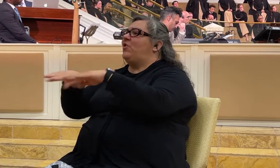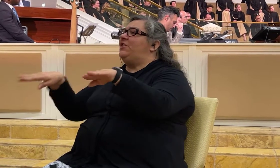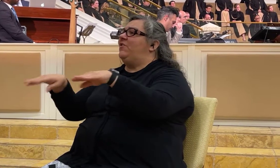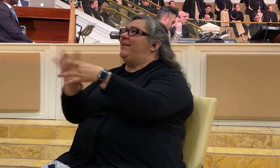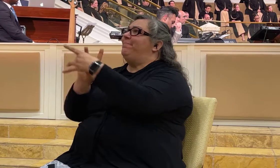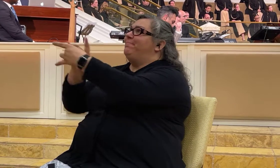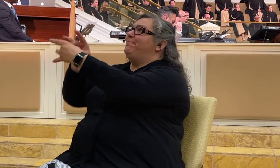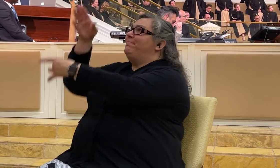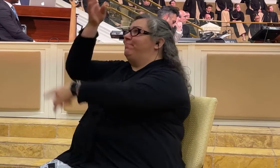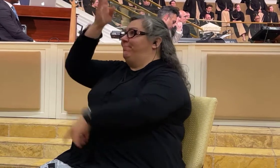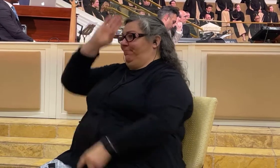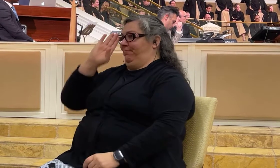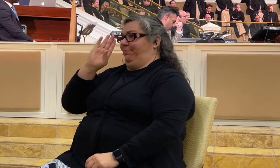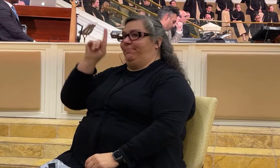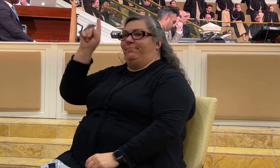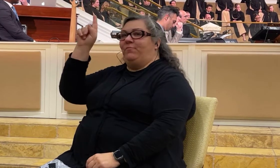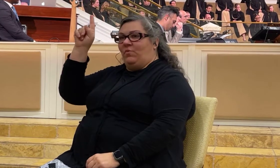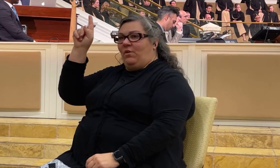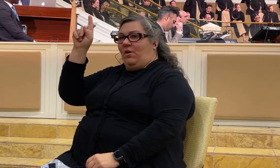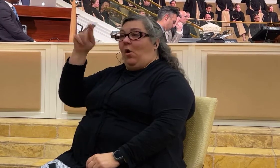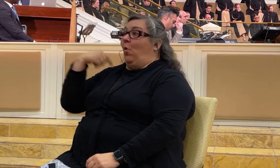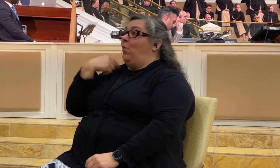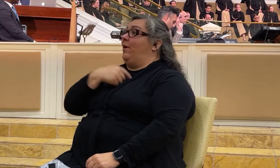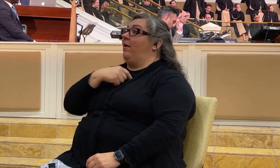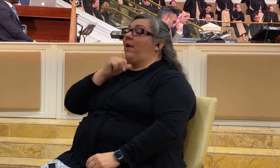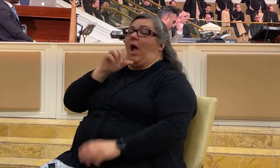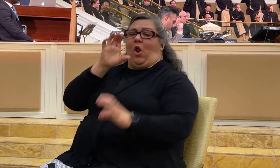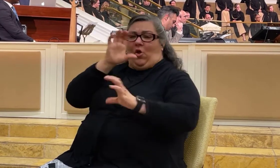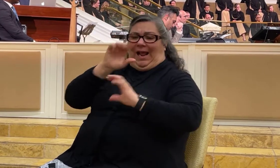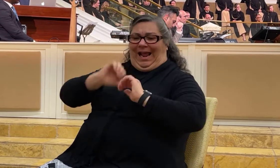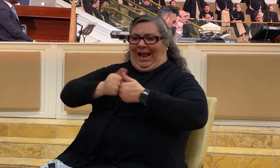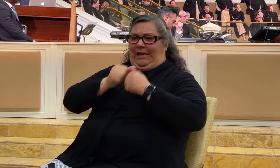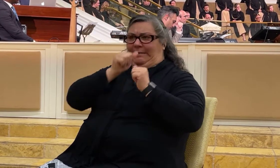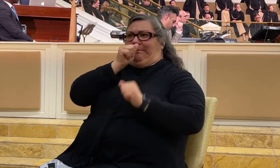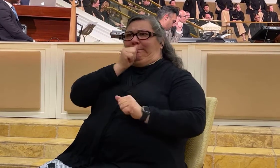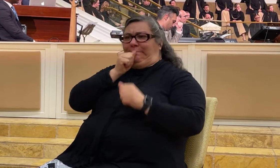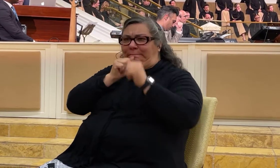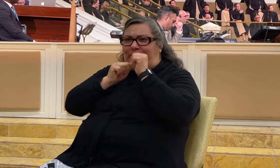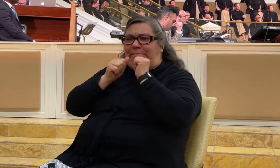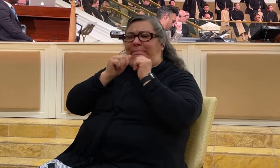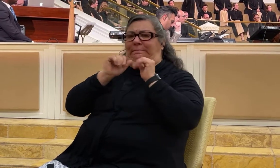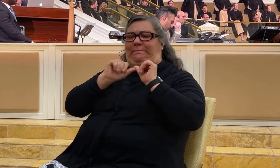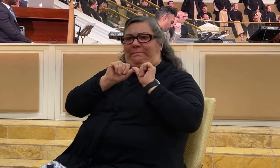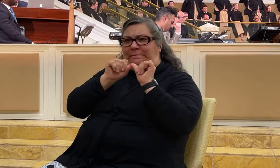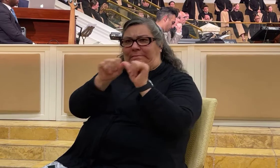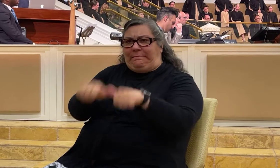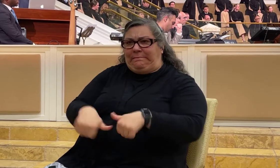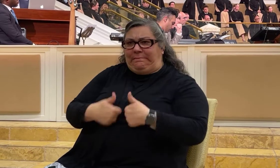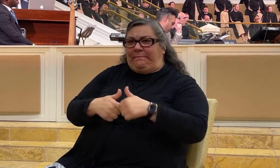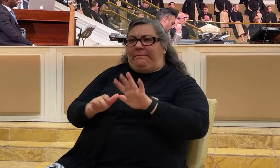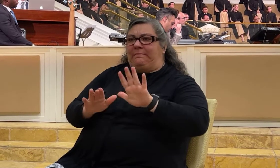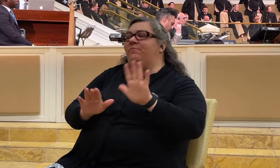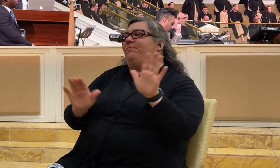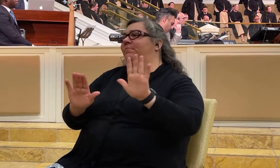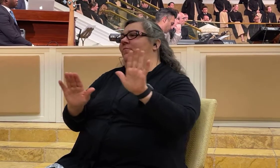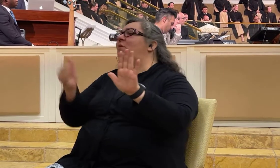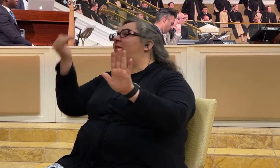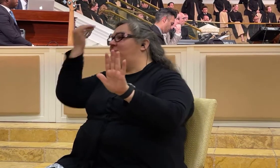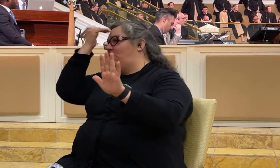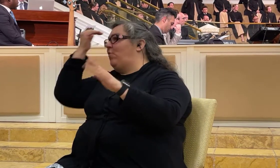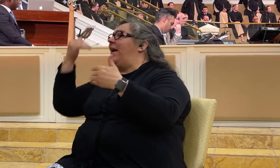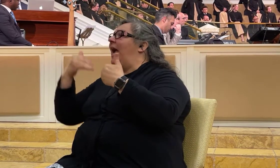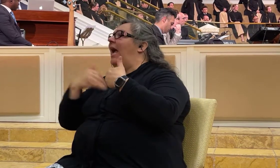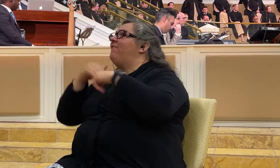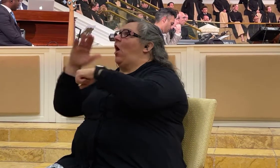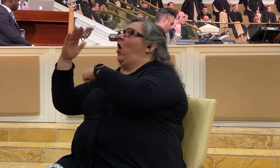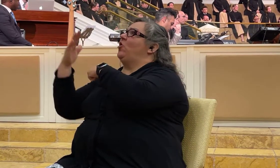God. We are not looking for survival level because we know we have a mandate and a